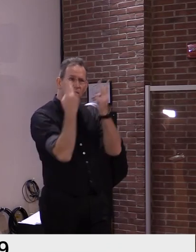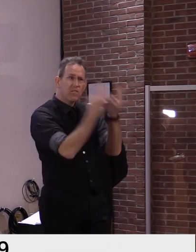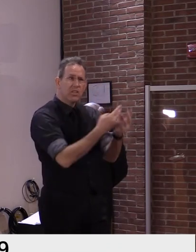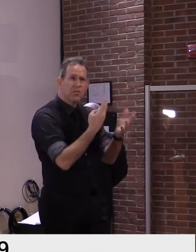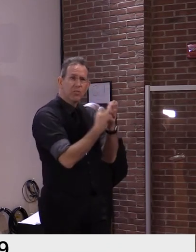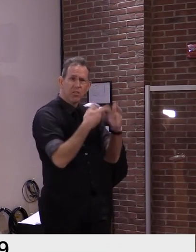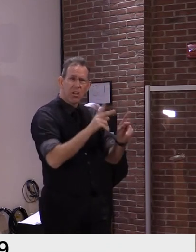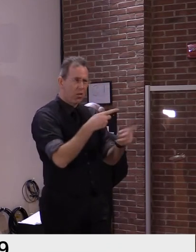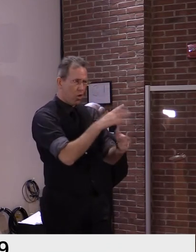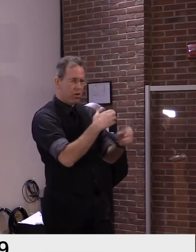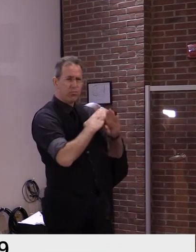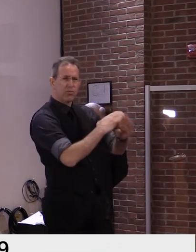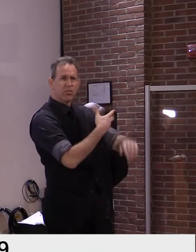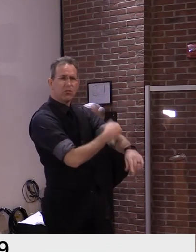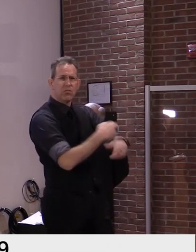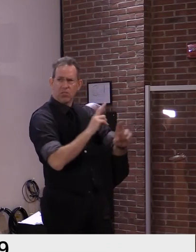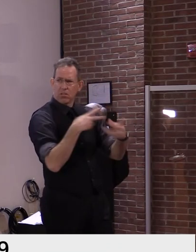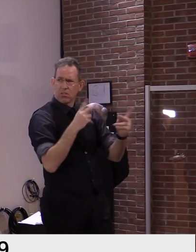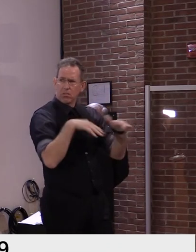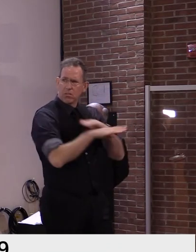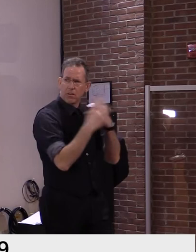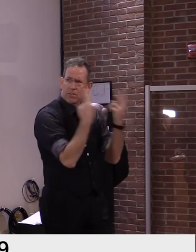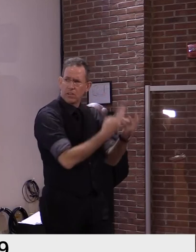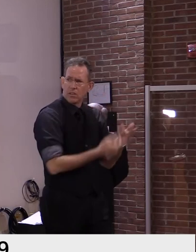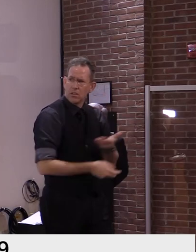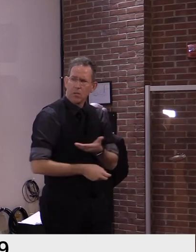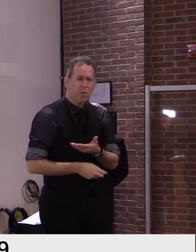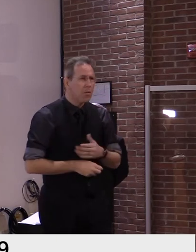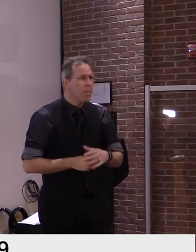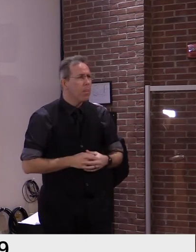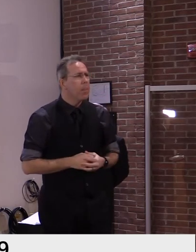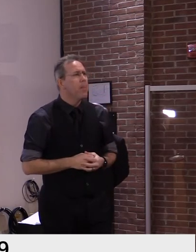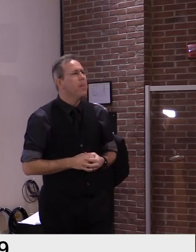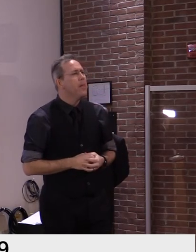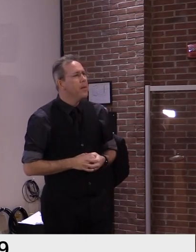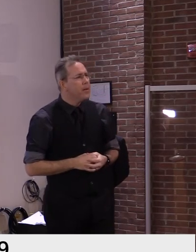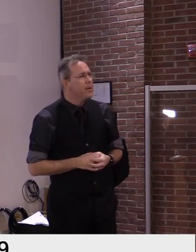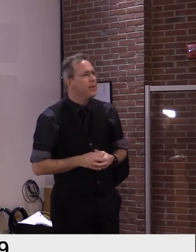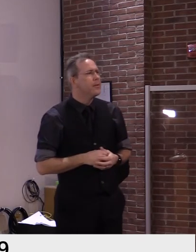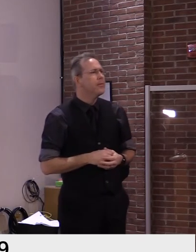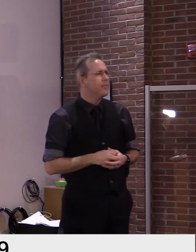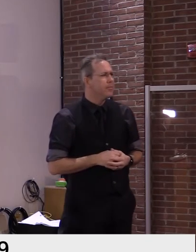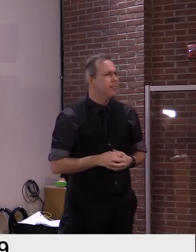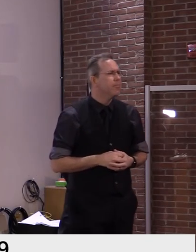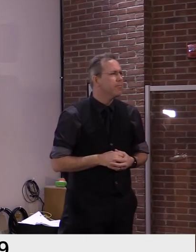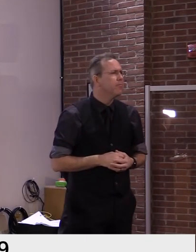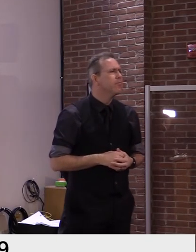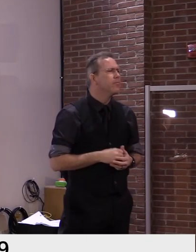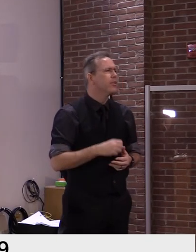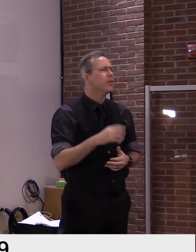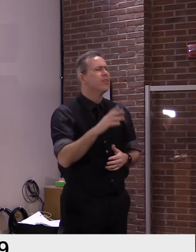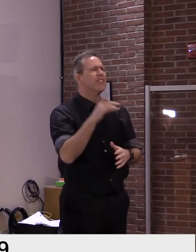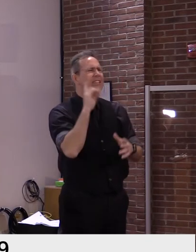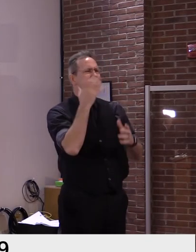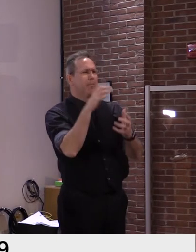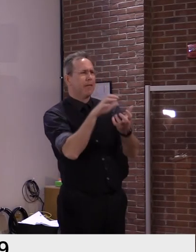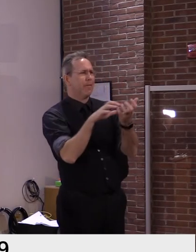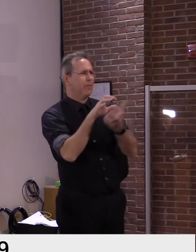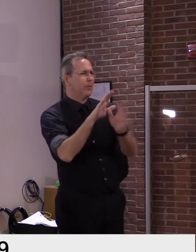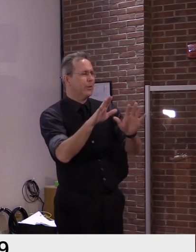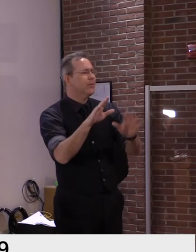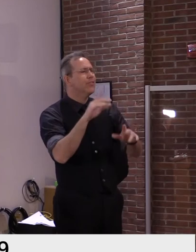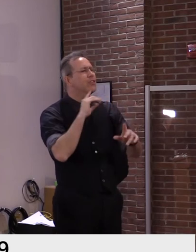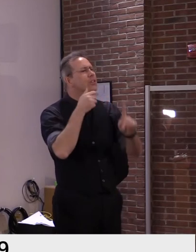age-banding approach in Vermont, and that included the offender population. So if they were 75 and